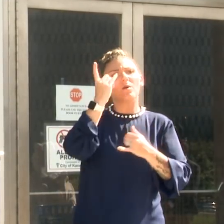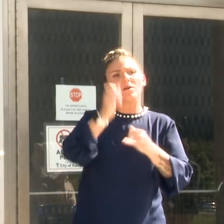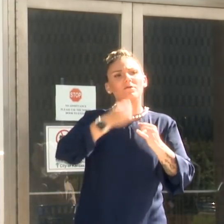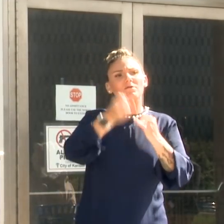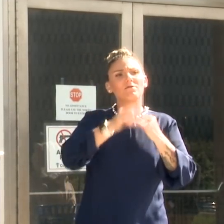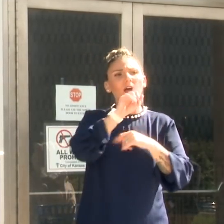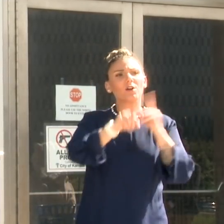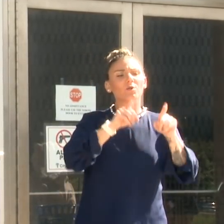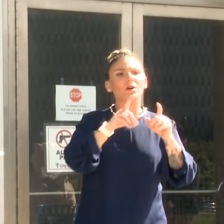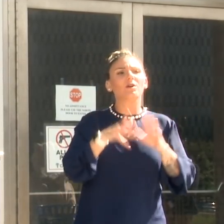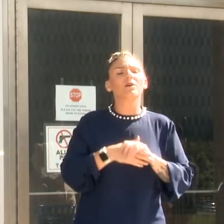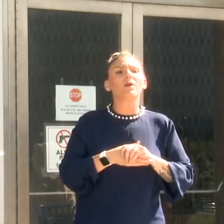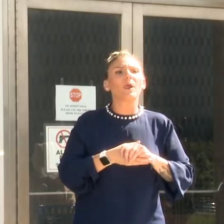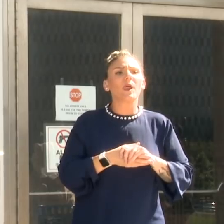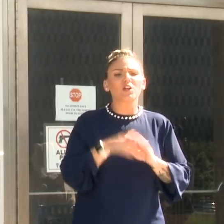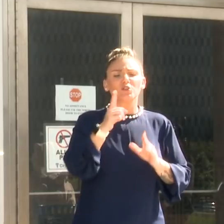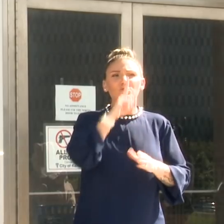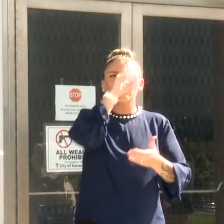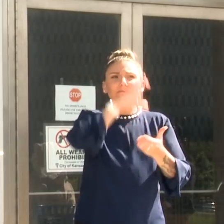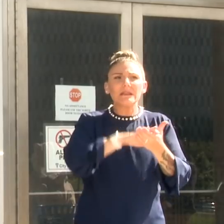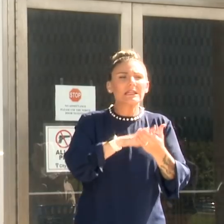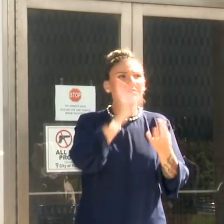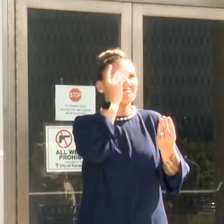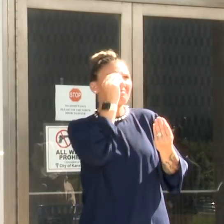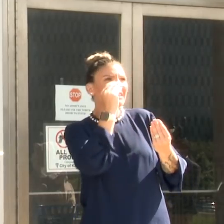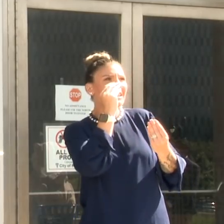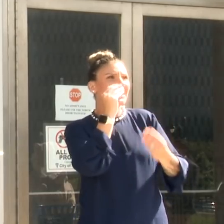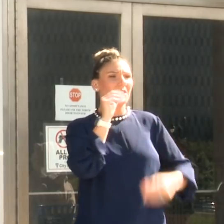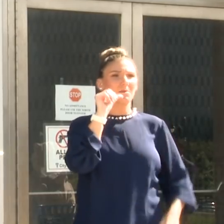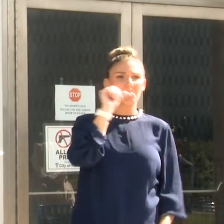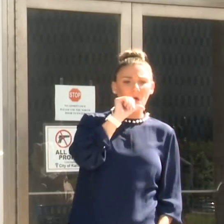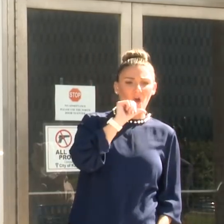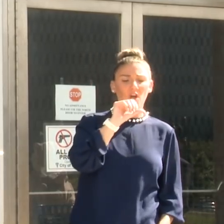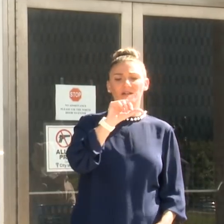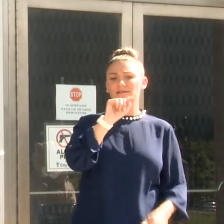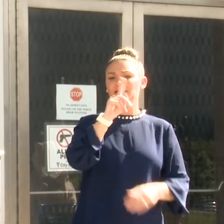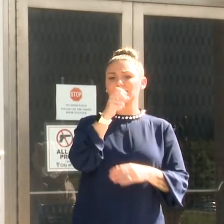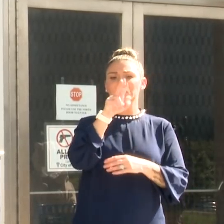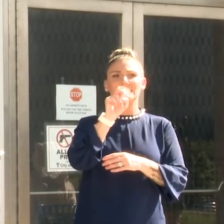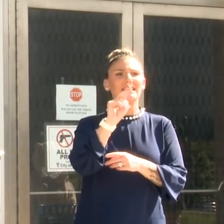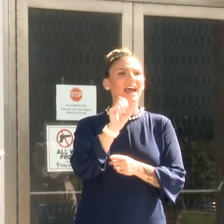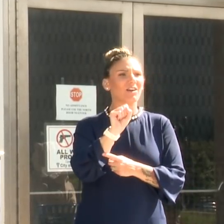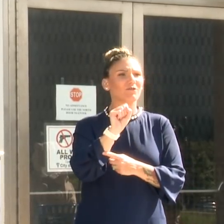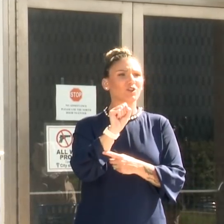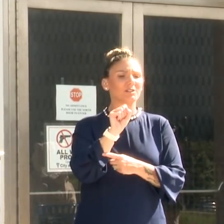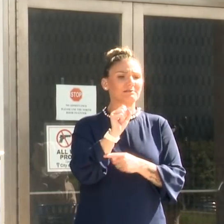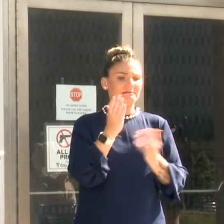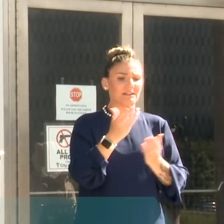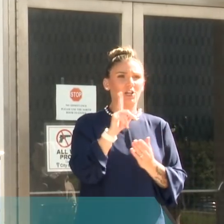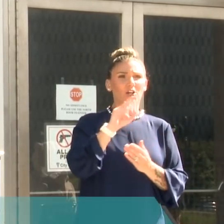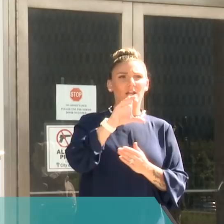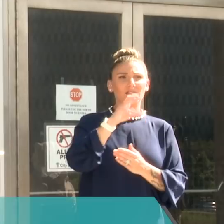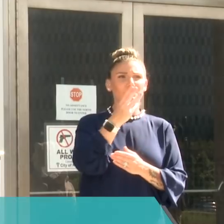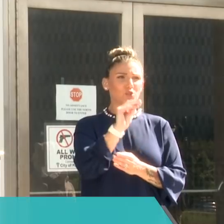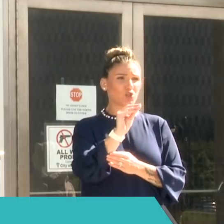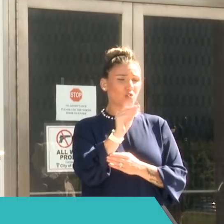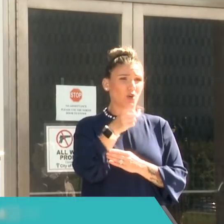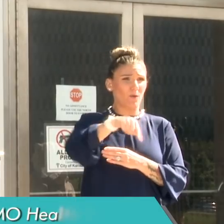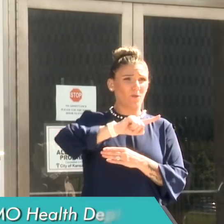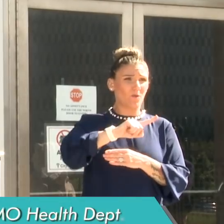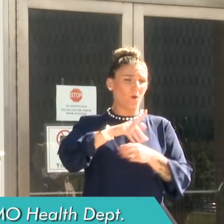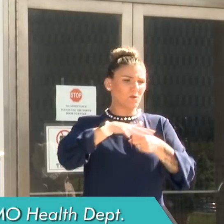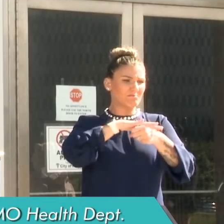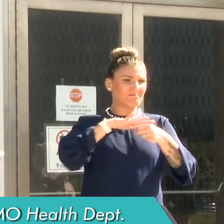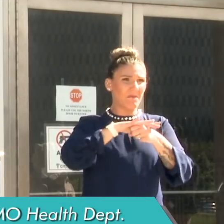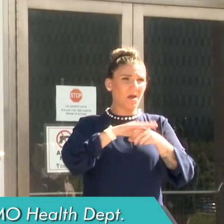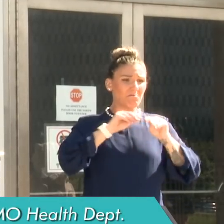or do you think that that the bars and taverns in Kansas City are local hotspots and that they're